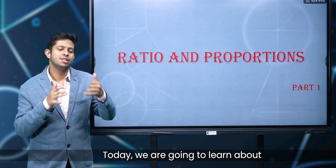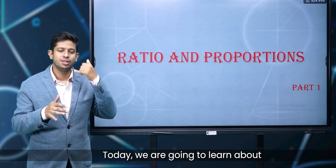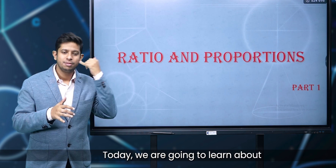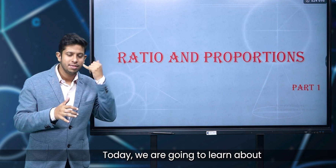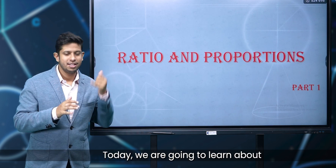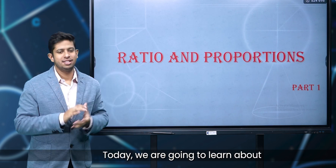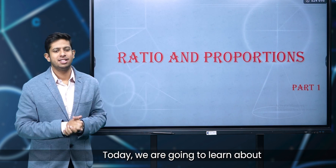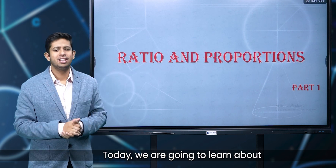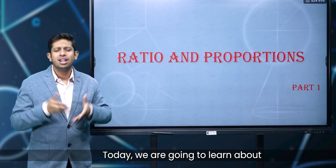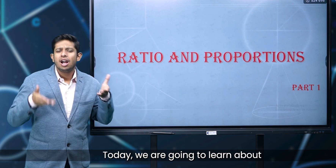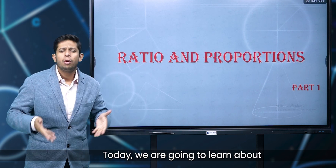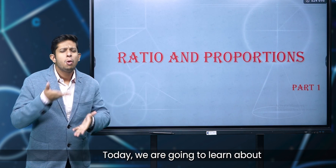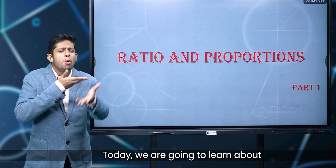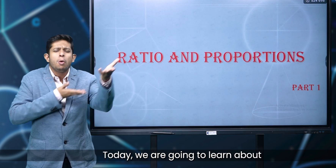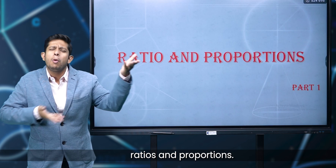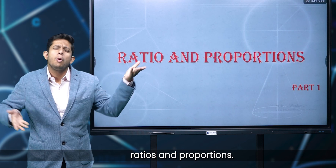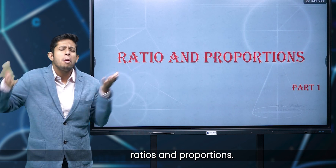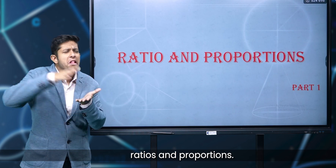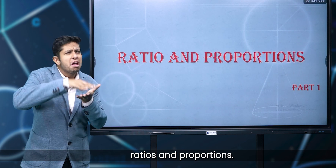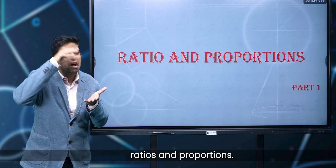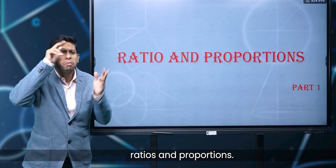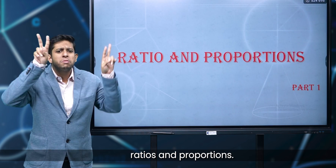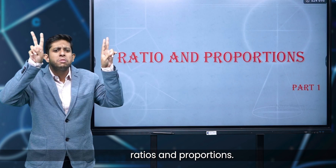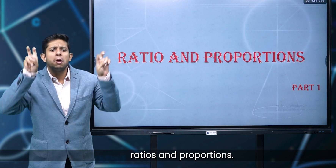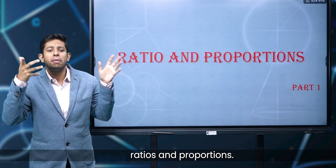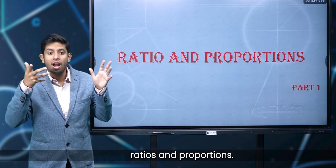Today we are going to learn about ratios and proportions.